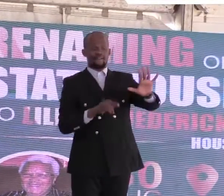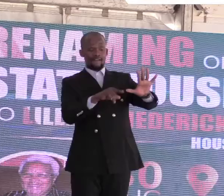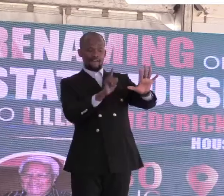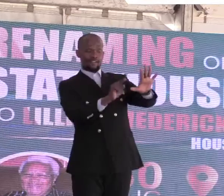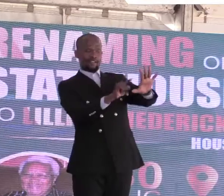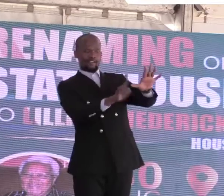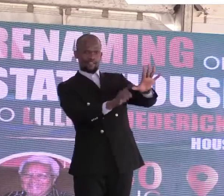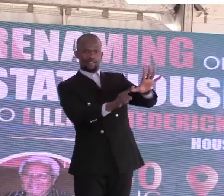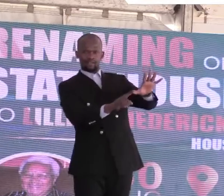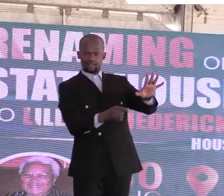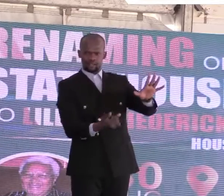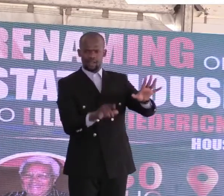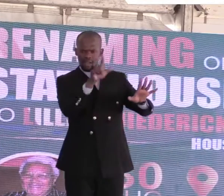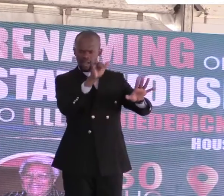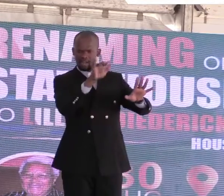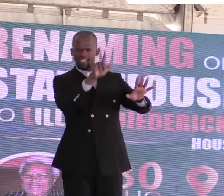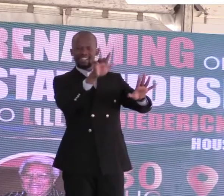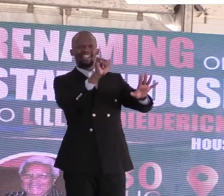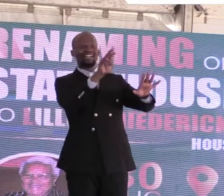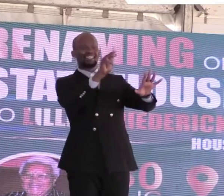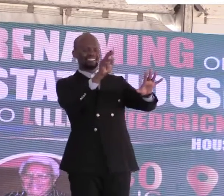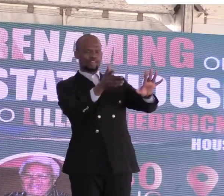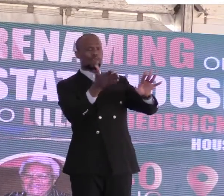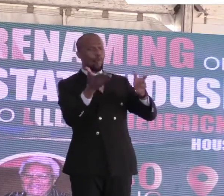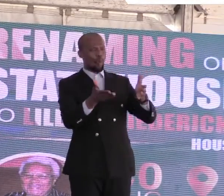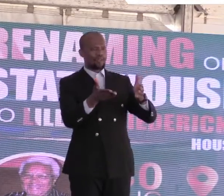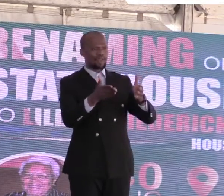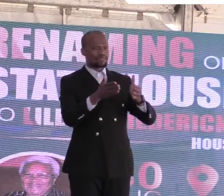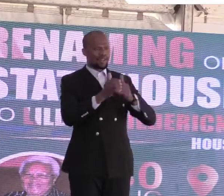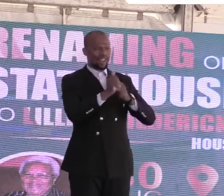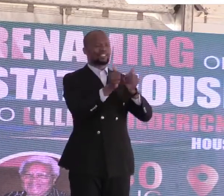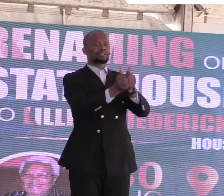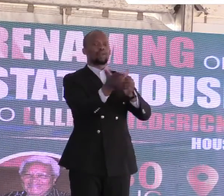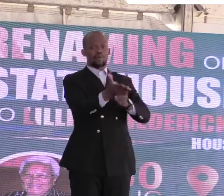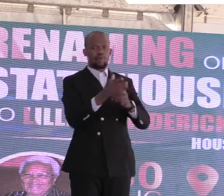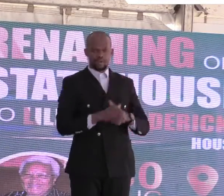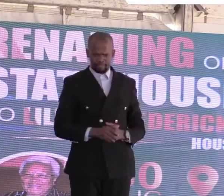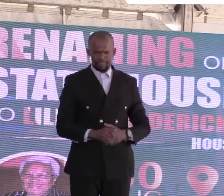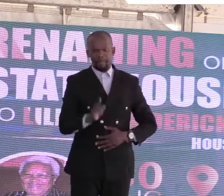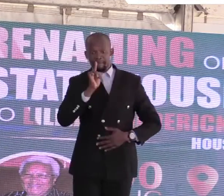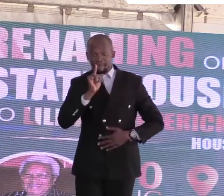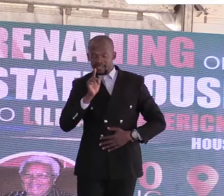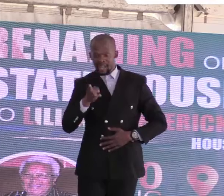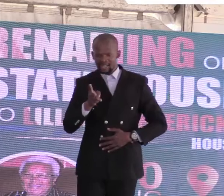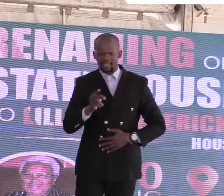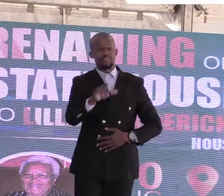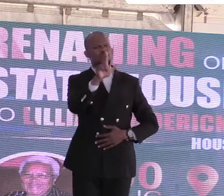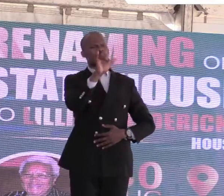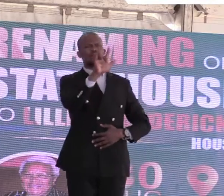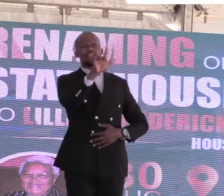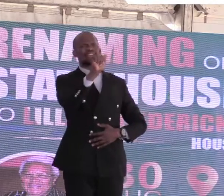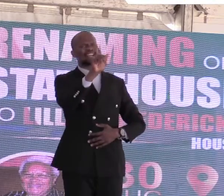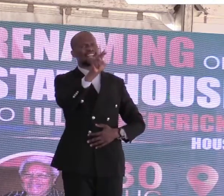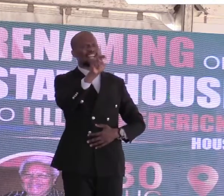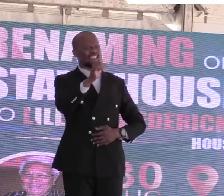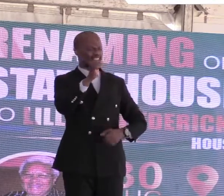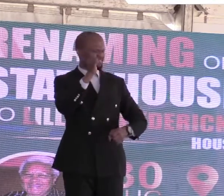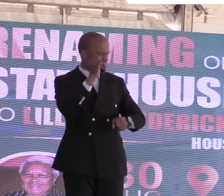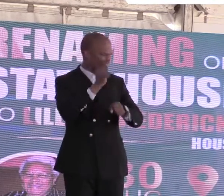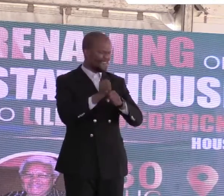woman was Mama Lily that was there, in that leadership contingent that was there. However, Mama Lily never